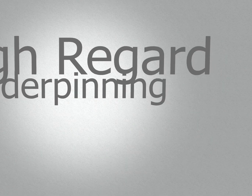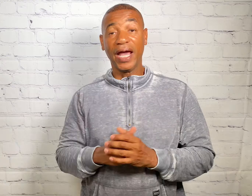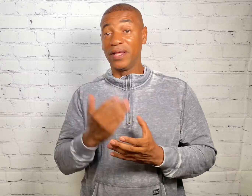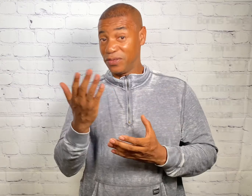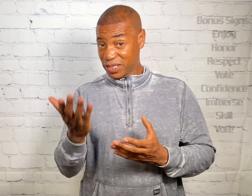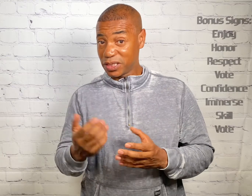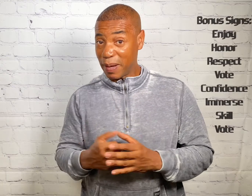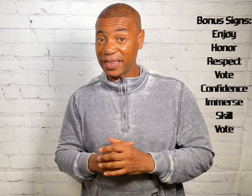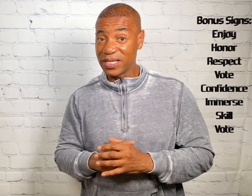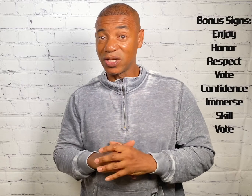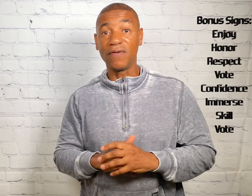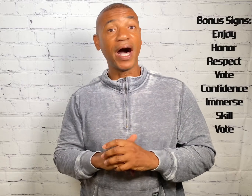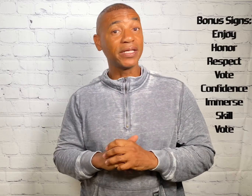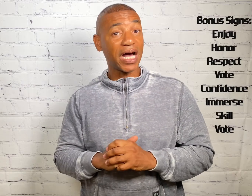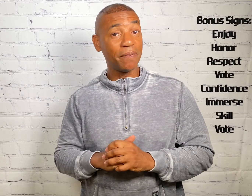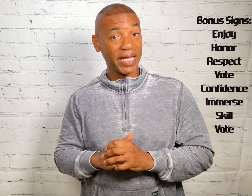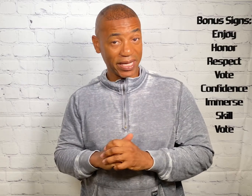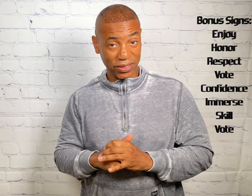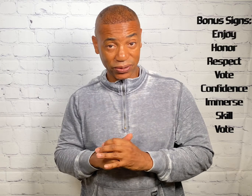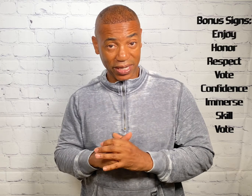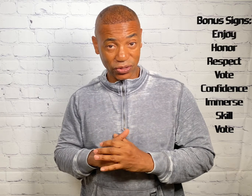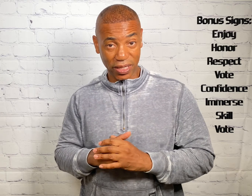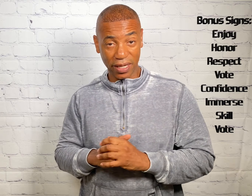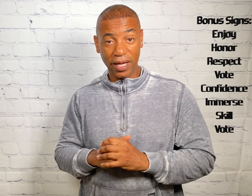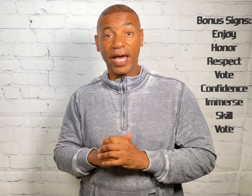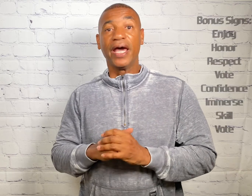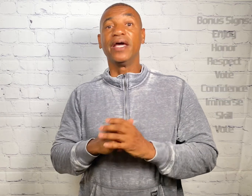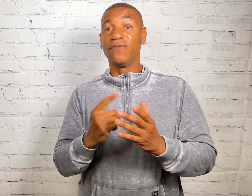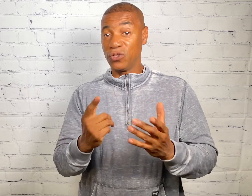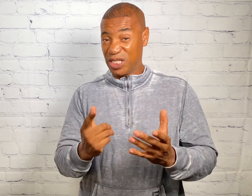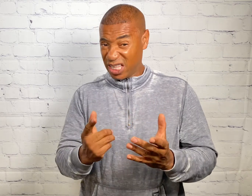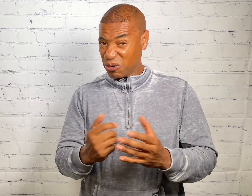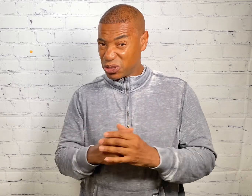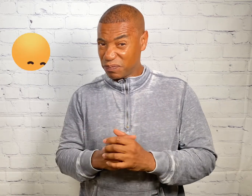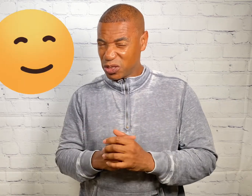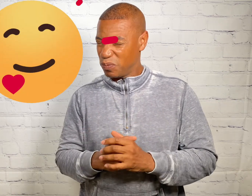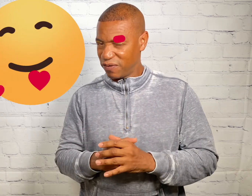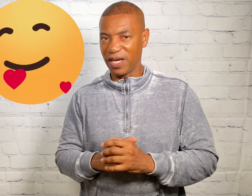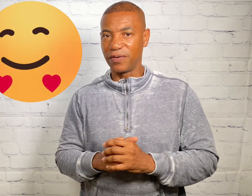Now, this is my list of uncommon ASL signs today. If you did learn something, do me a favor.